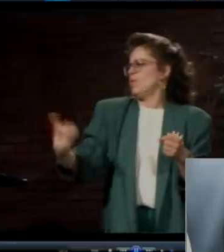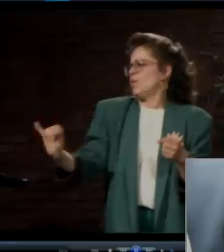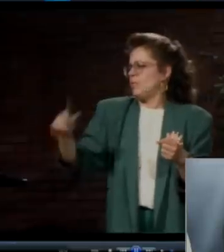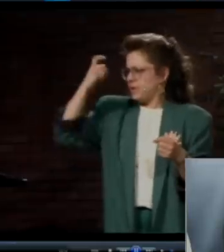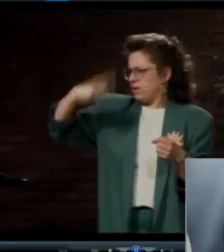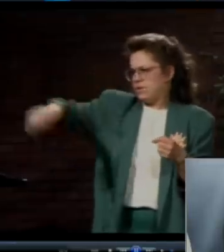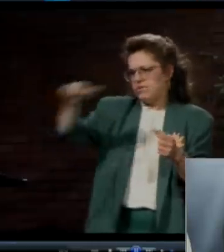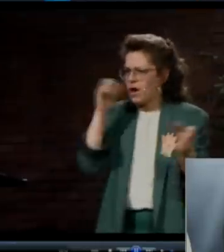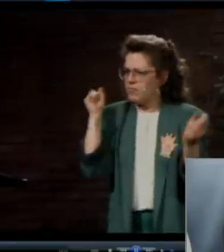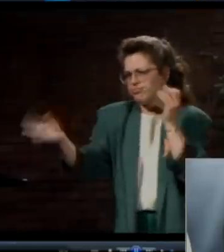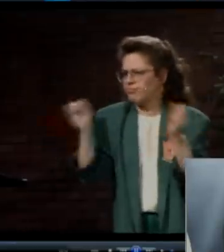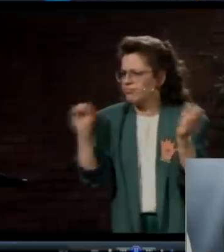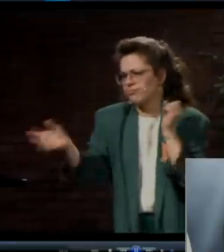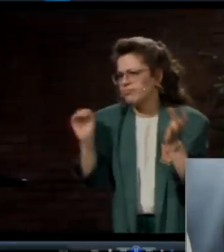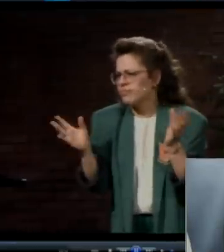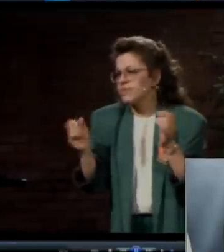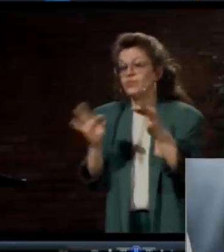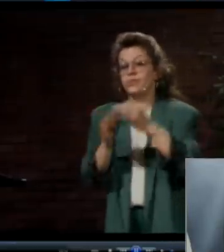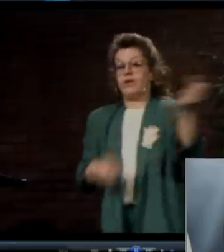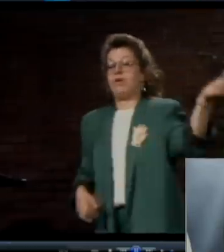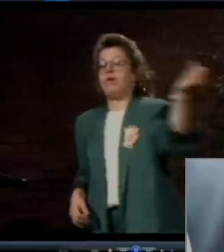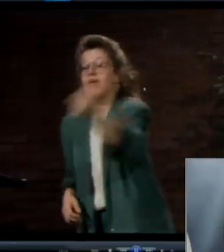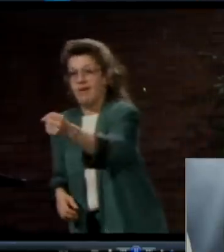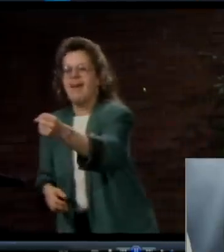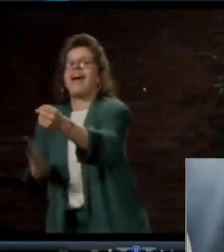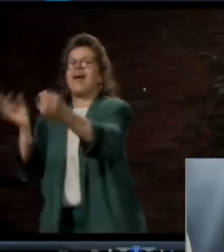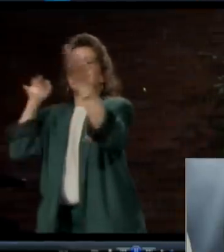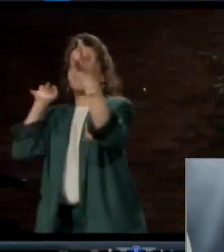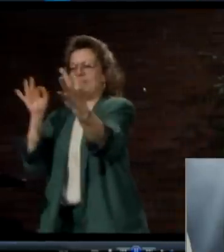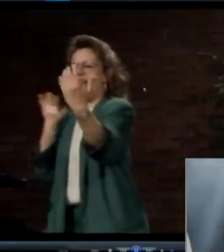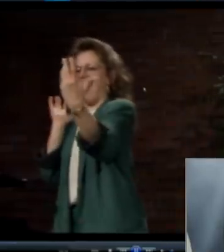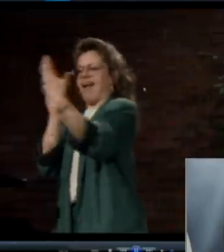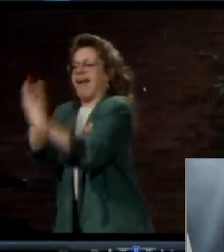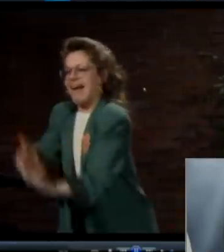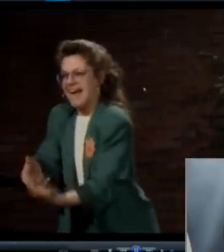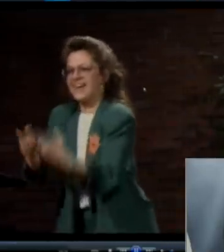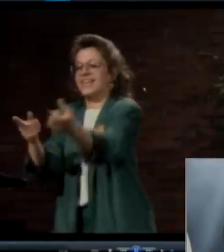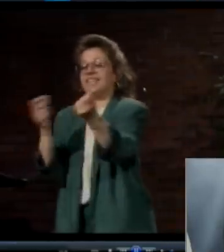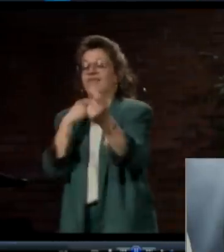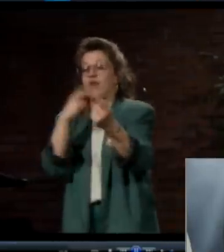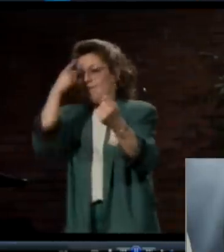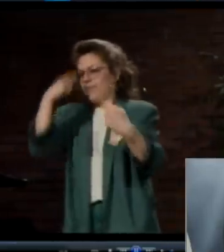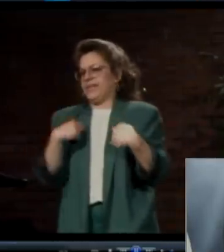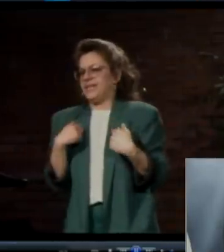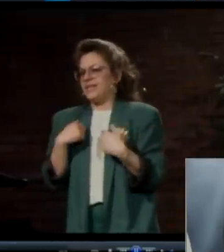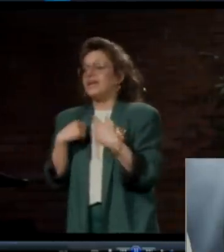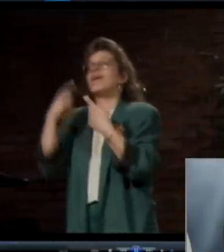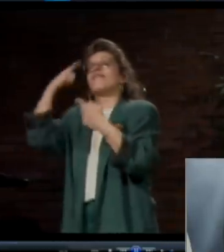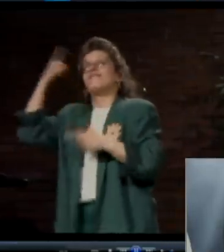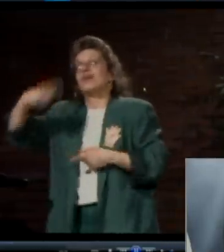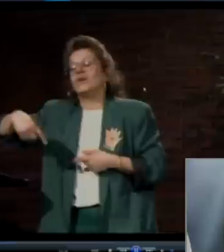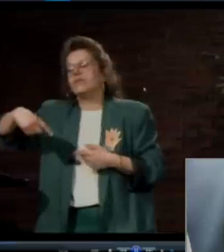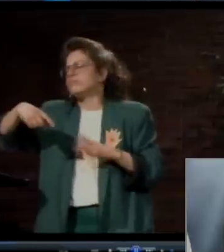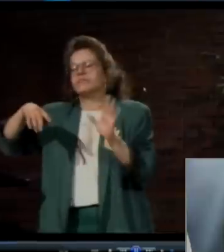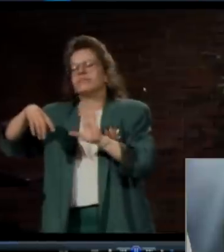And some people think the interpreter is for me because I don't speak. But really, the interpreter is